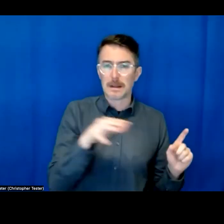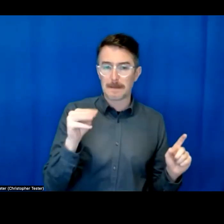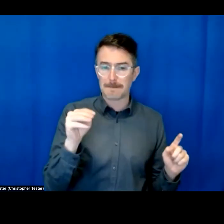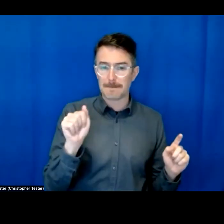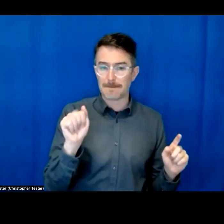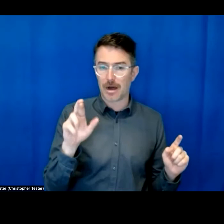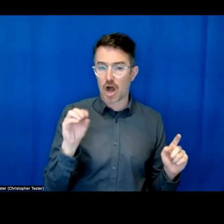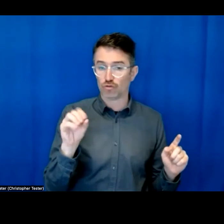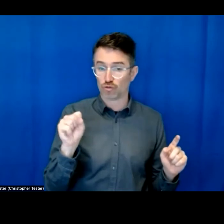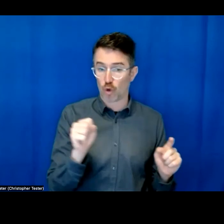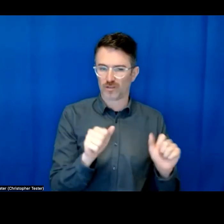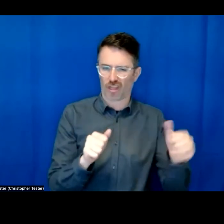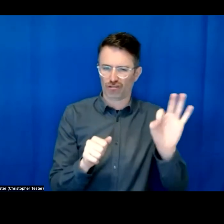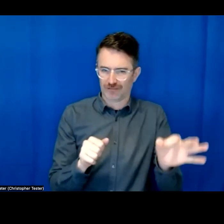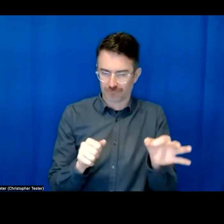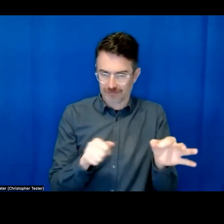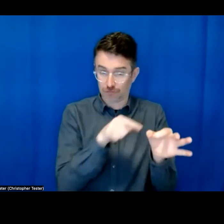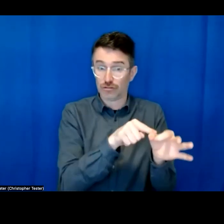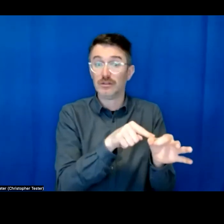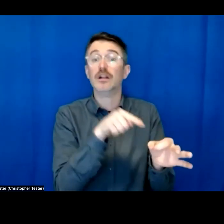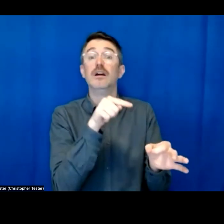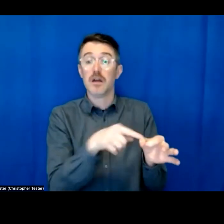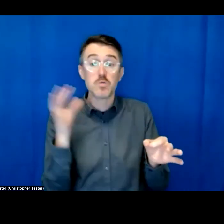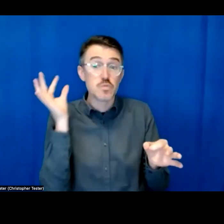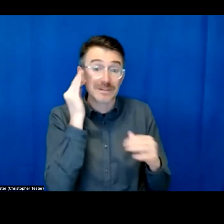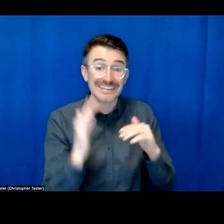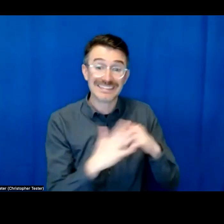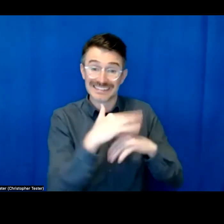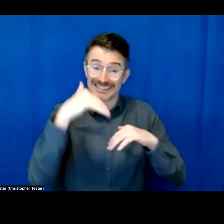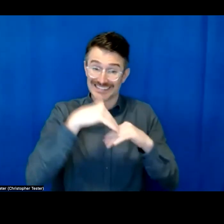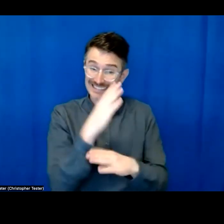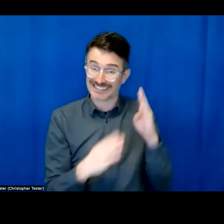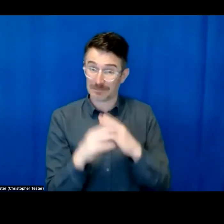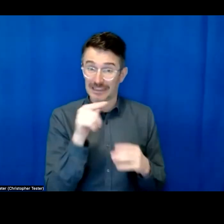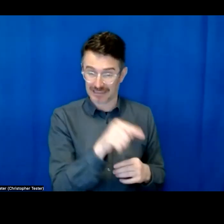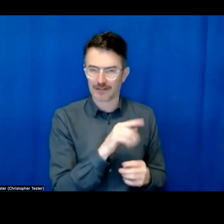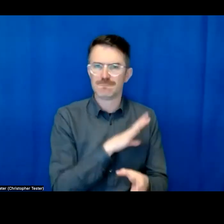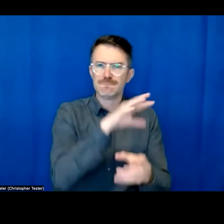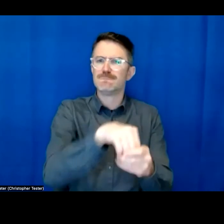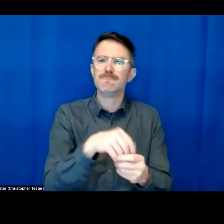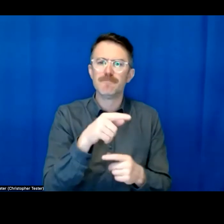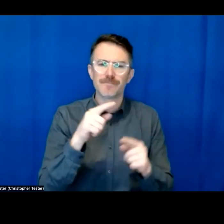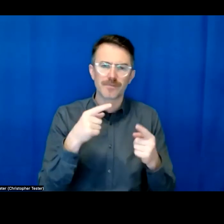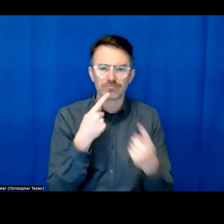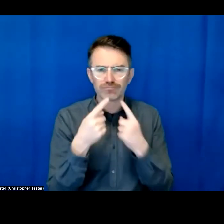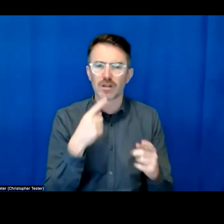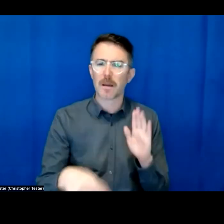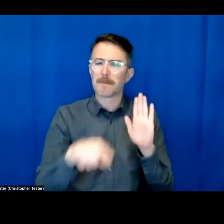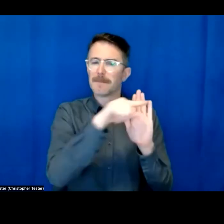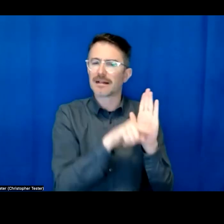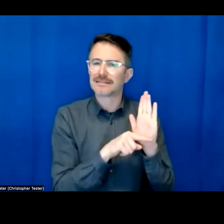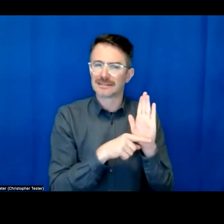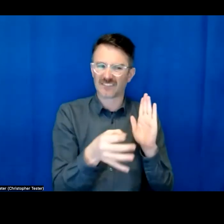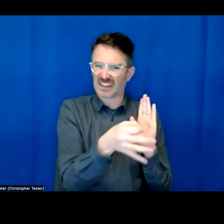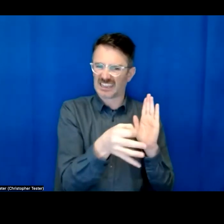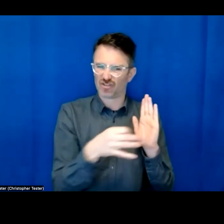process through the Musrenbang Desa, which proposes empowerment for persons with disabilities